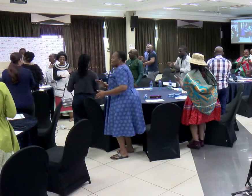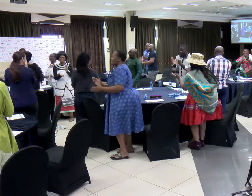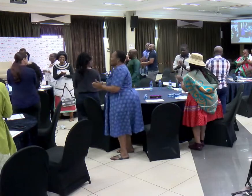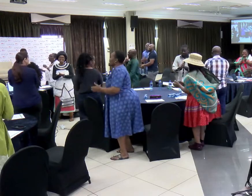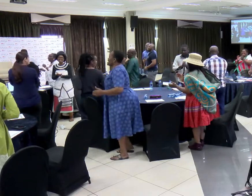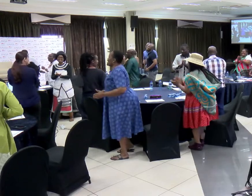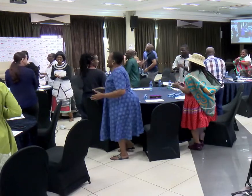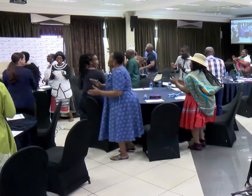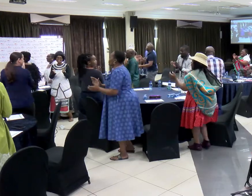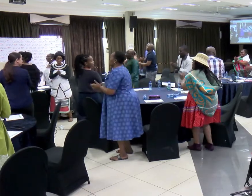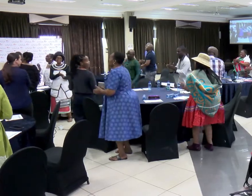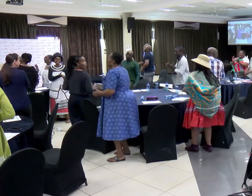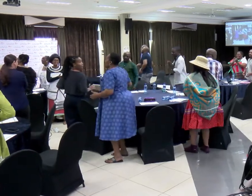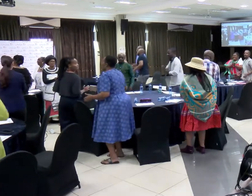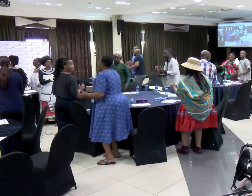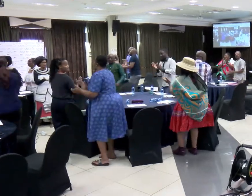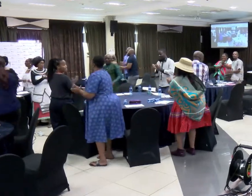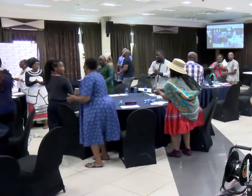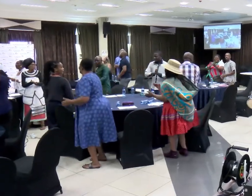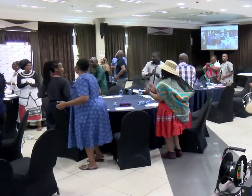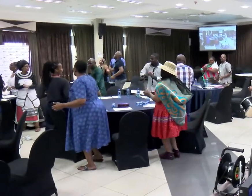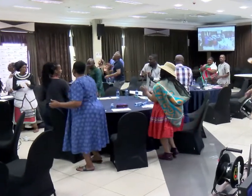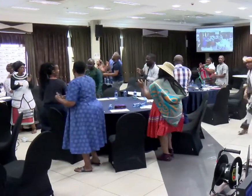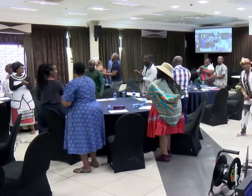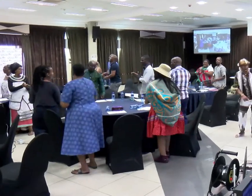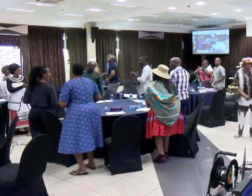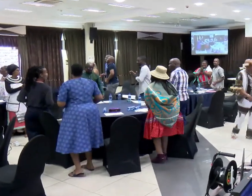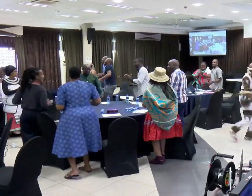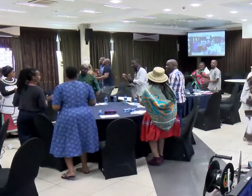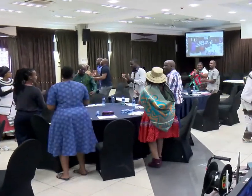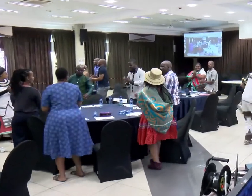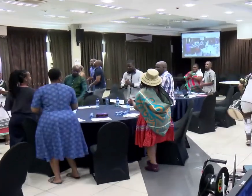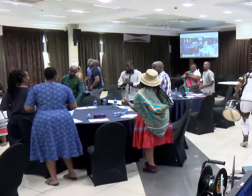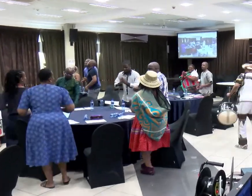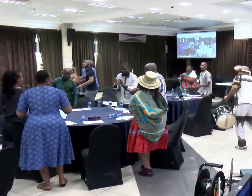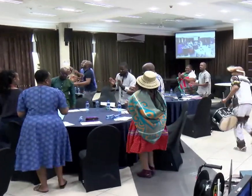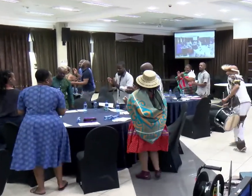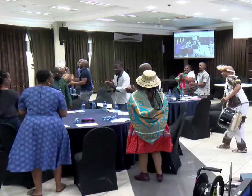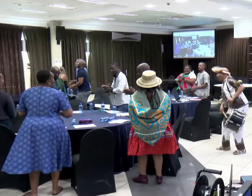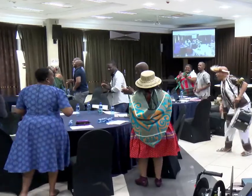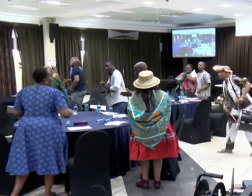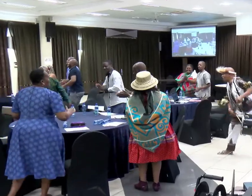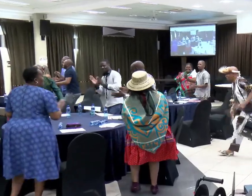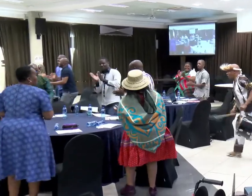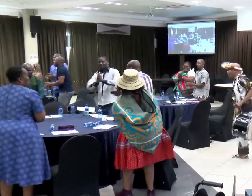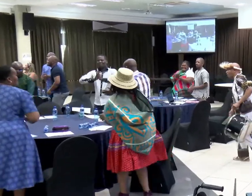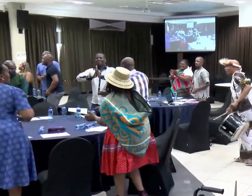Sena Marena Kuboya Tito Sena Marena